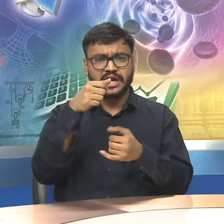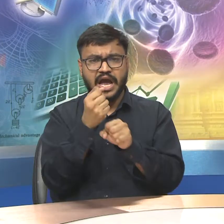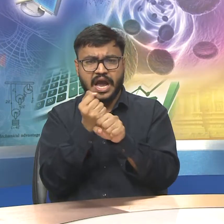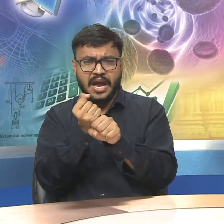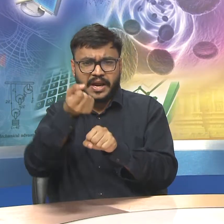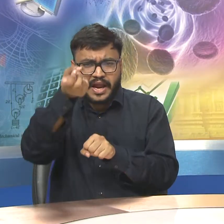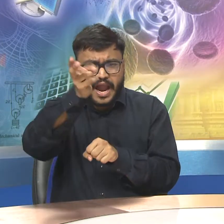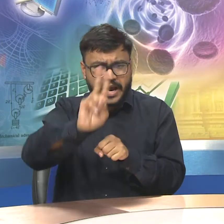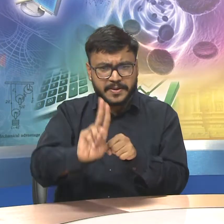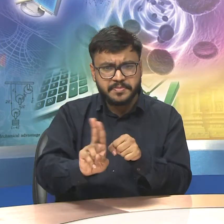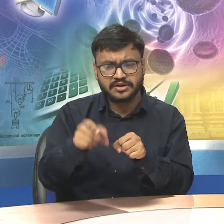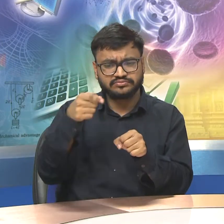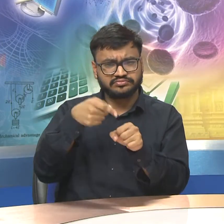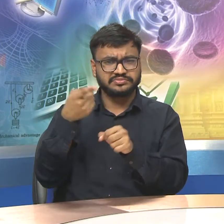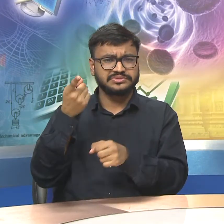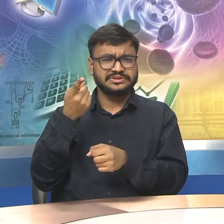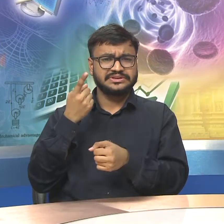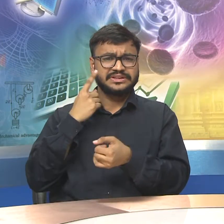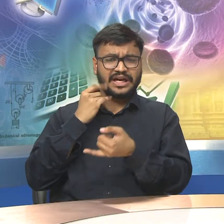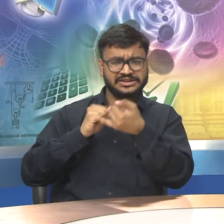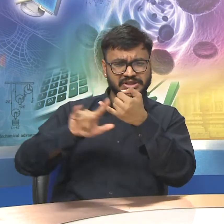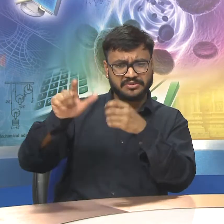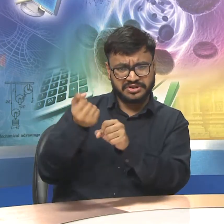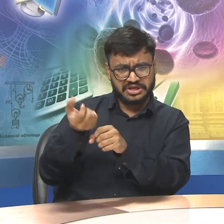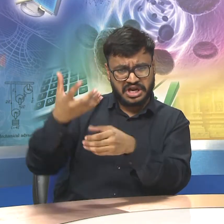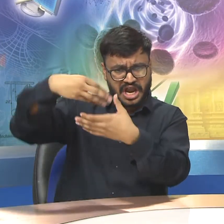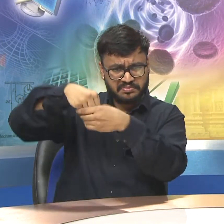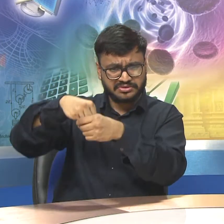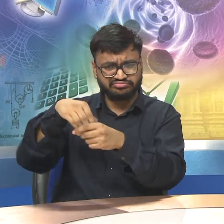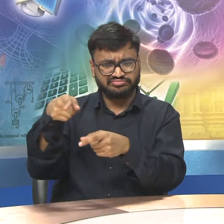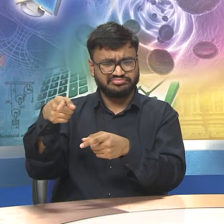ISL components have no role in ISL grammar.